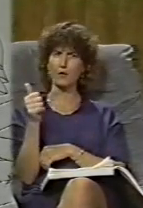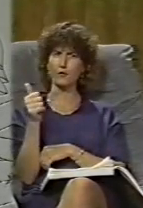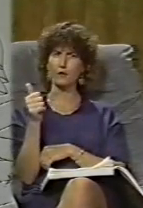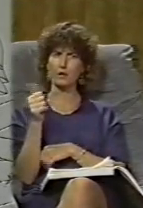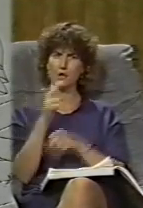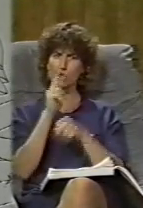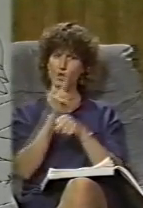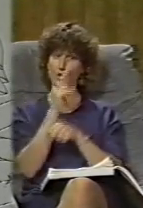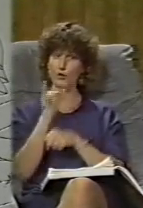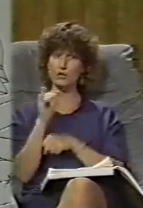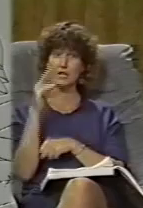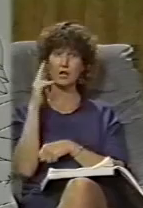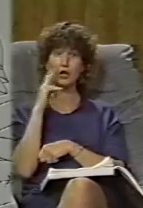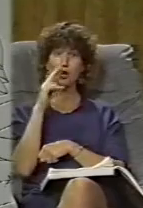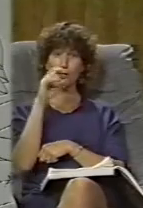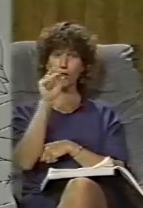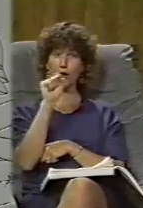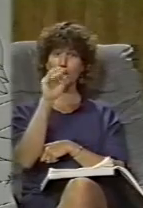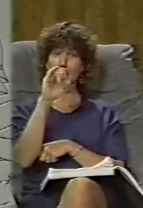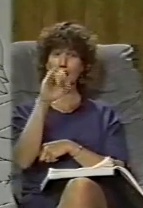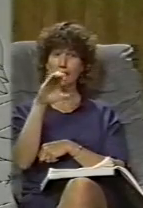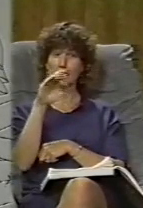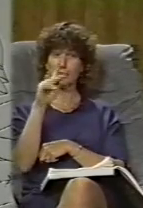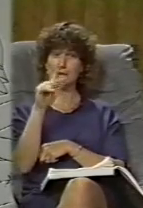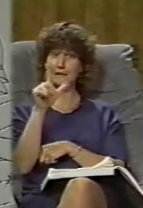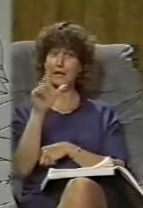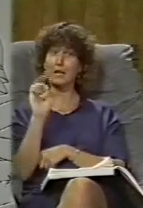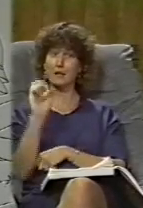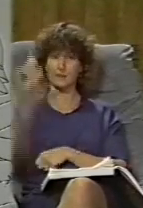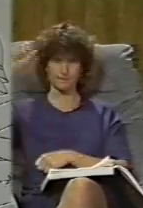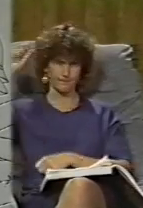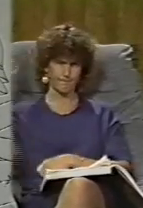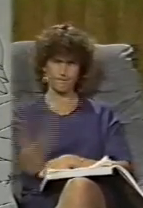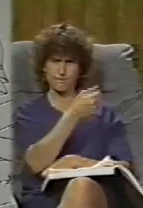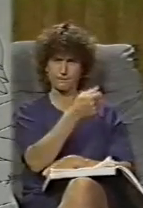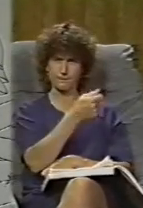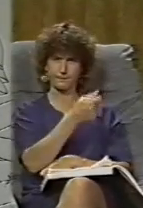herself using her sickle.